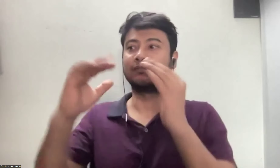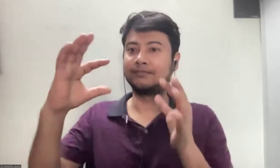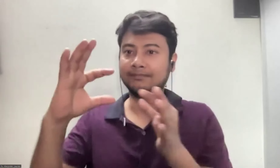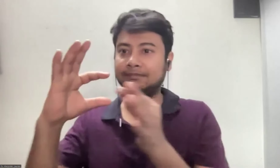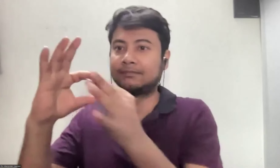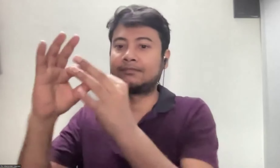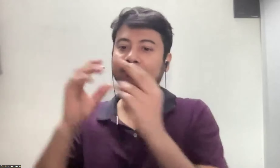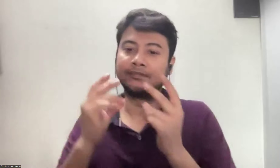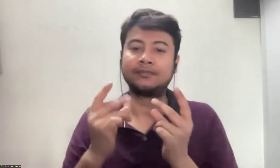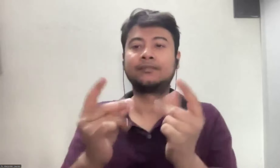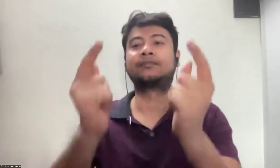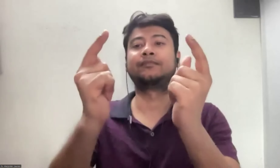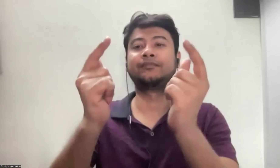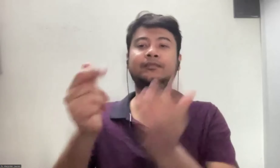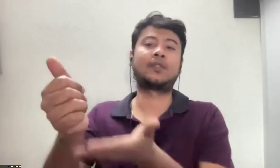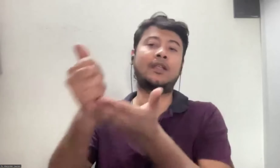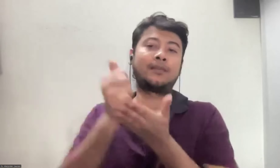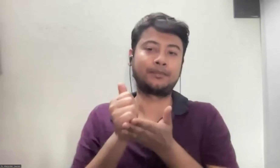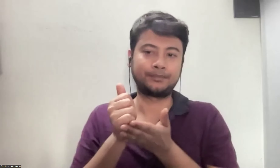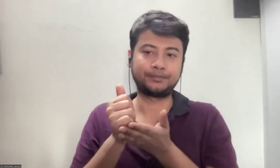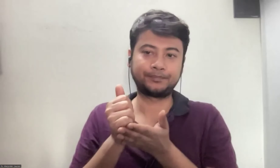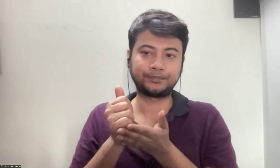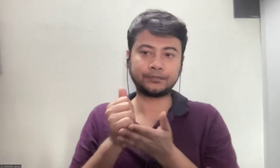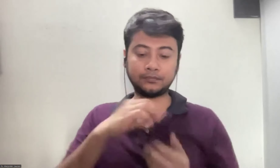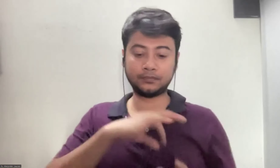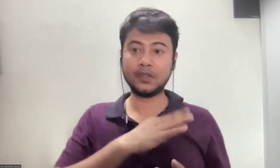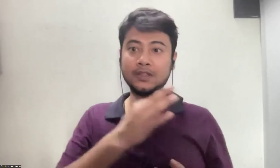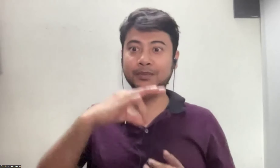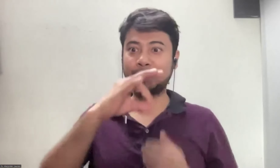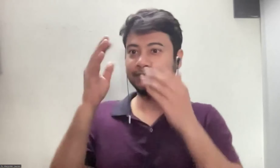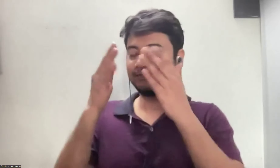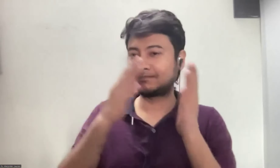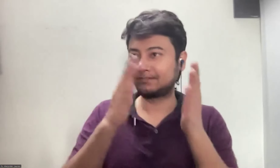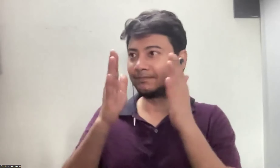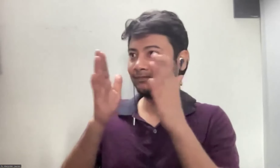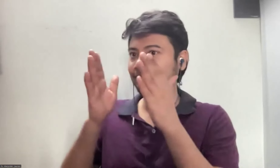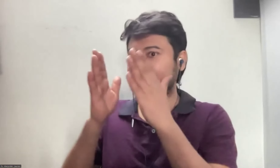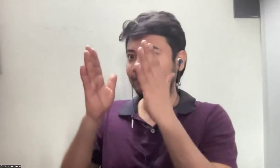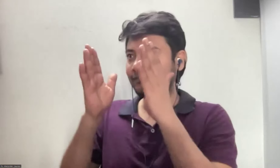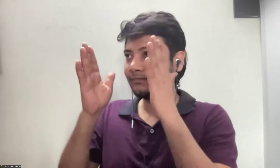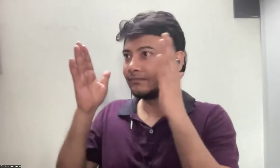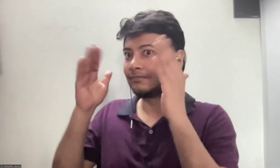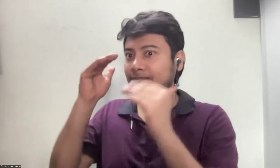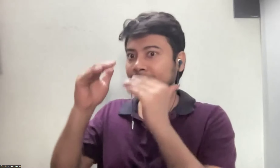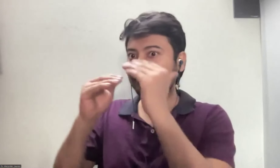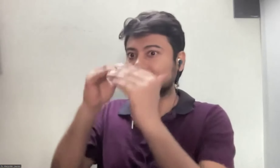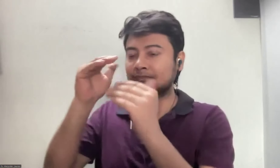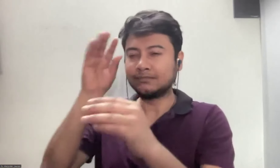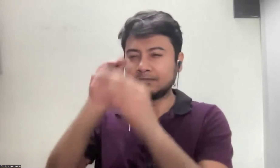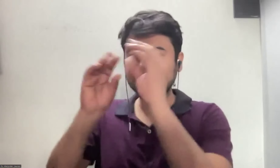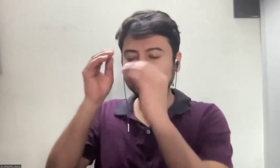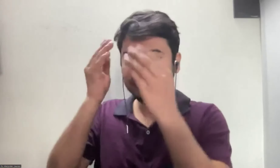So we make advancement in spiritual life very fast if we are properly worshipping